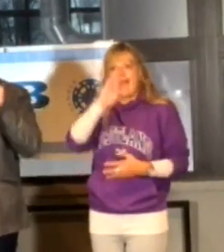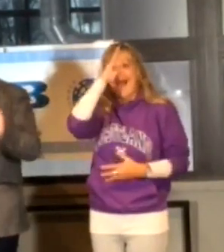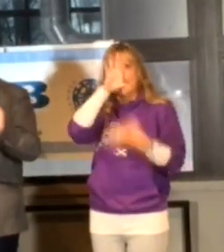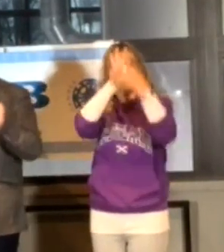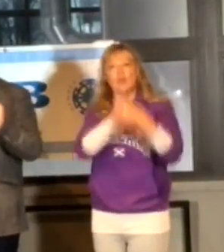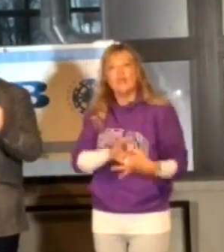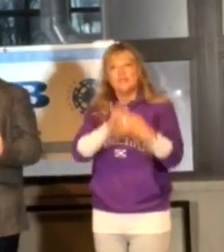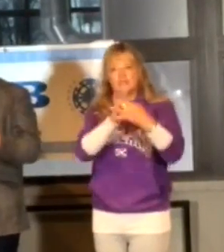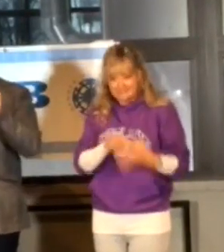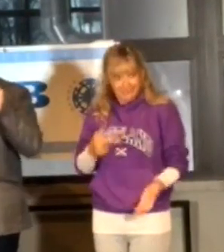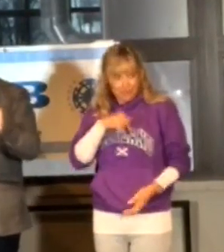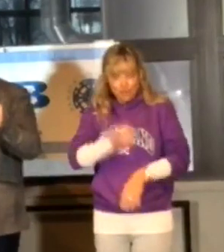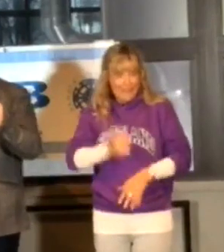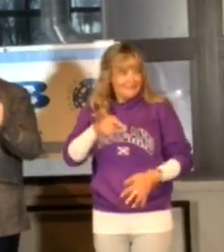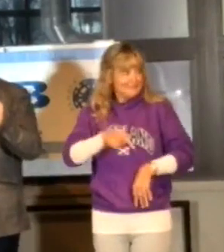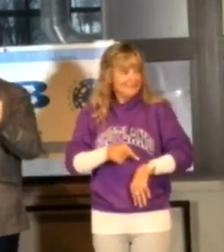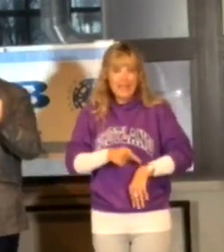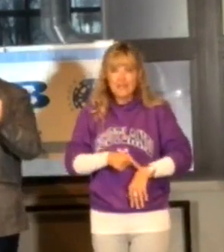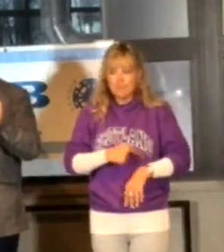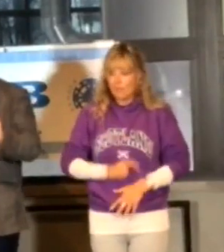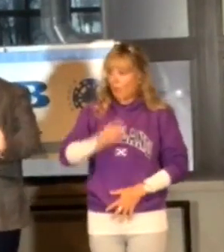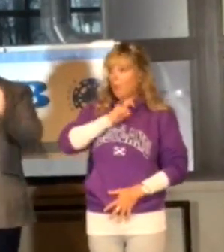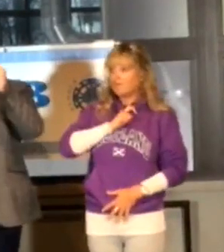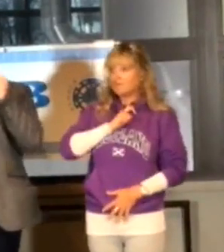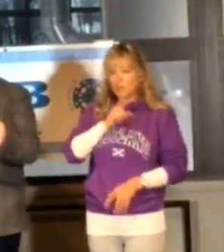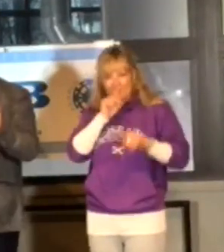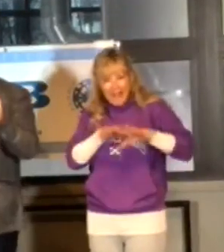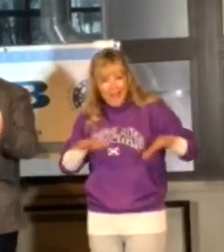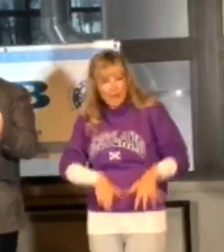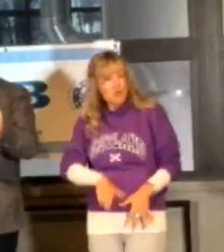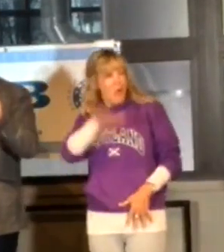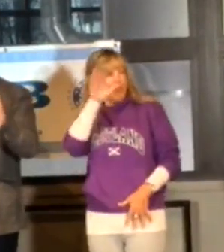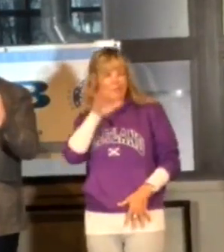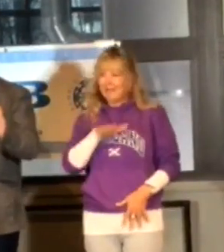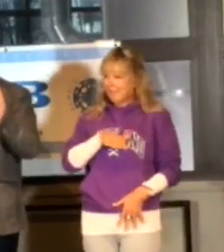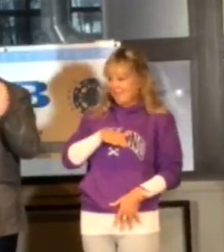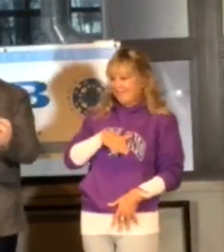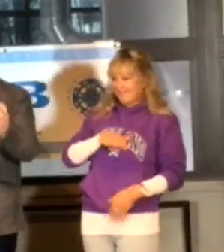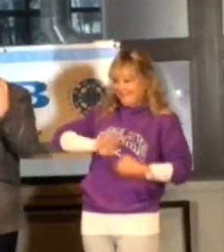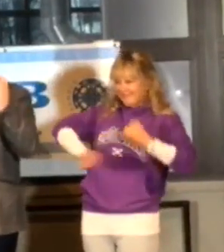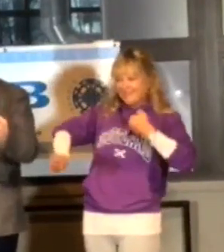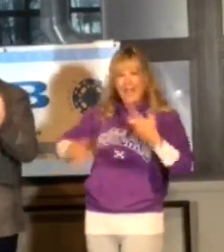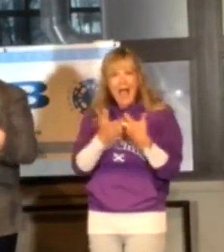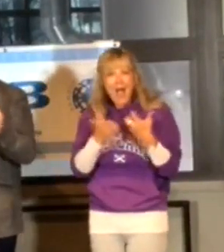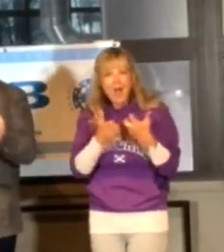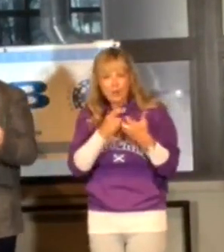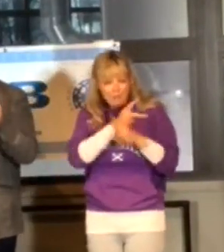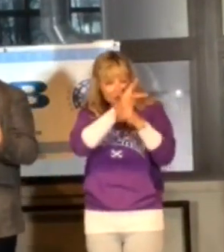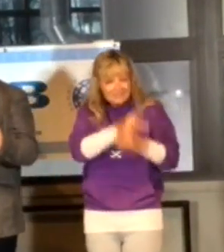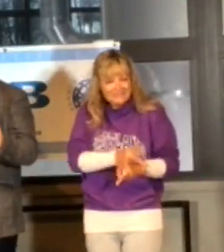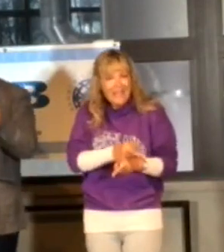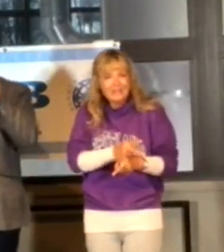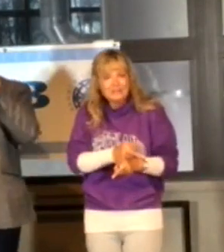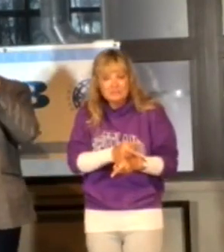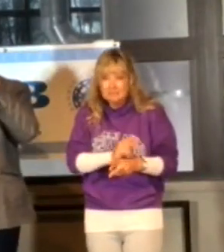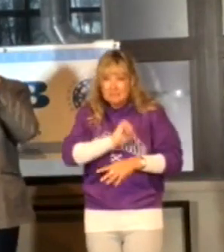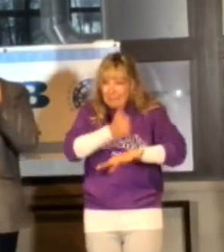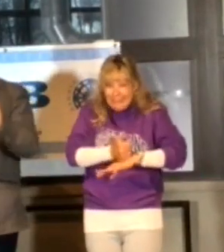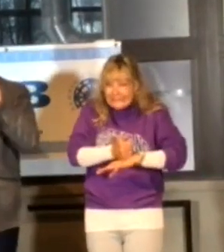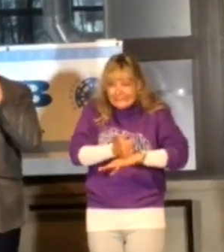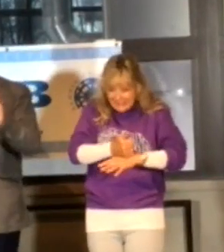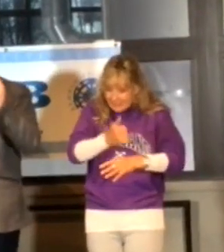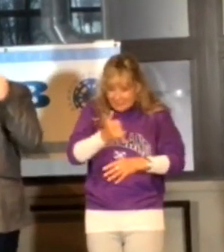have the national debate. What's a united Ireland going to look like? How are we going to protect basic working class demands?